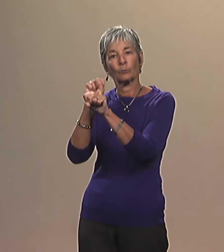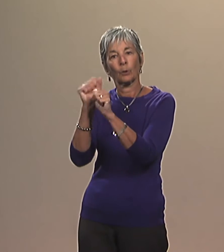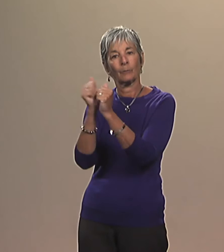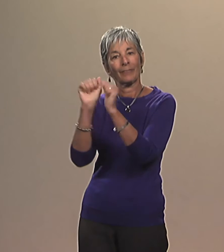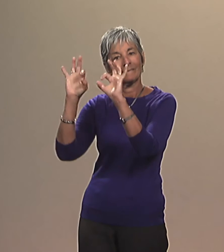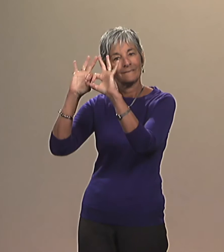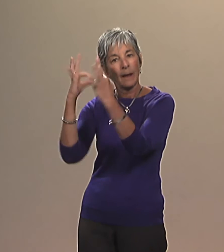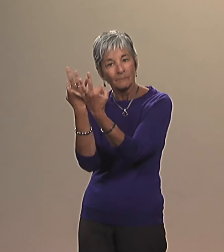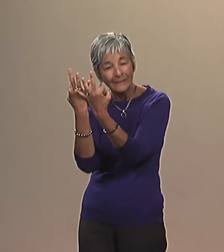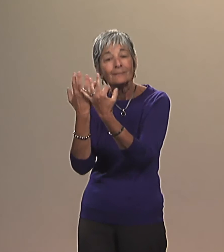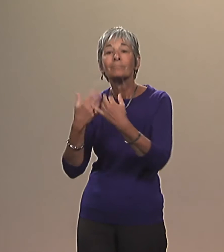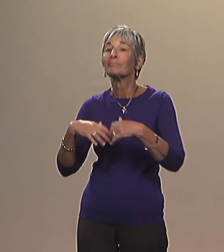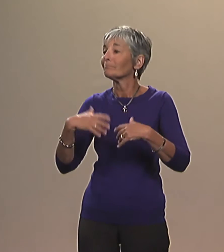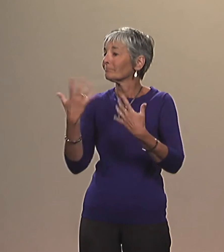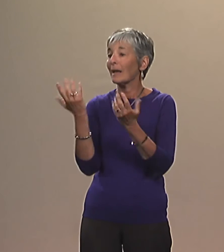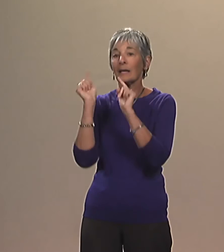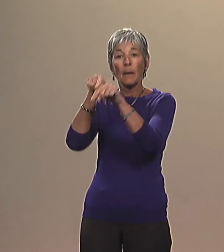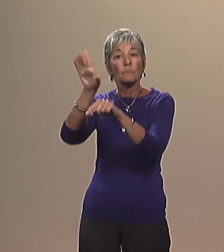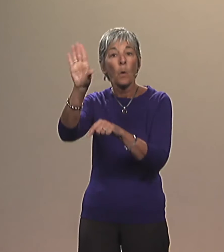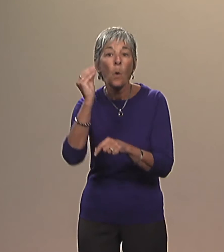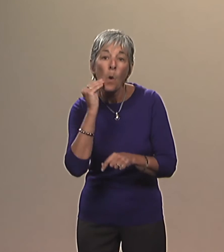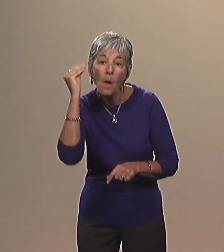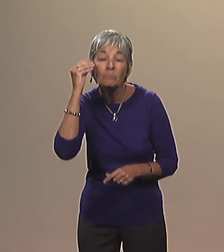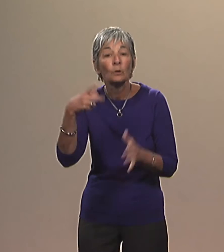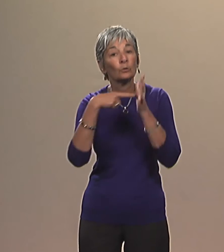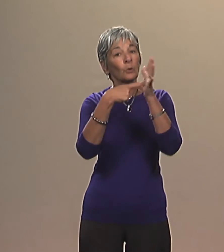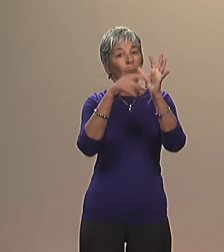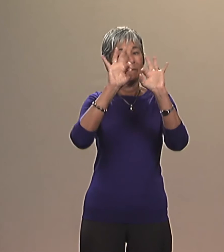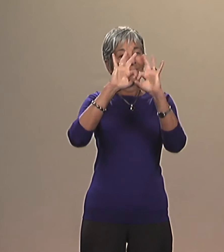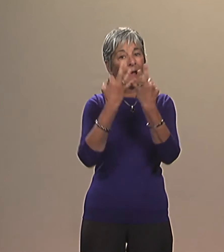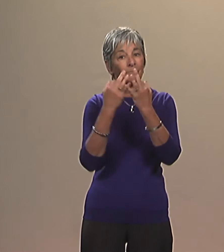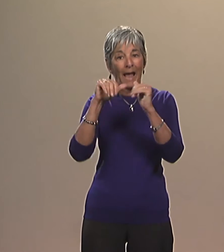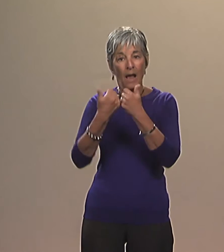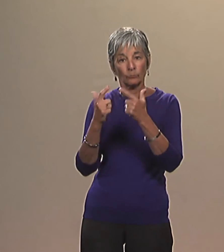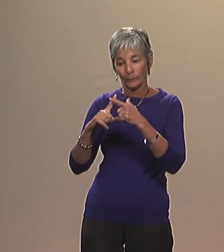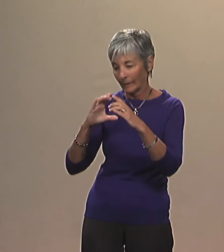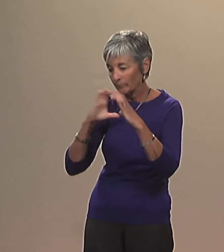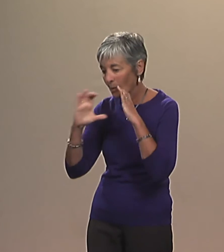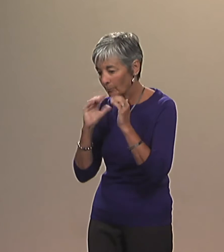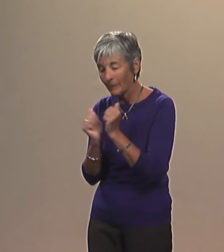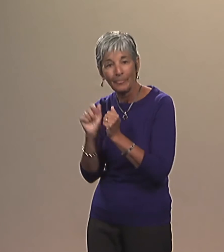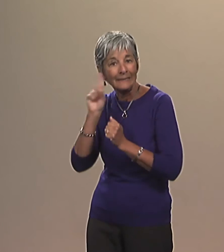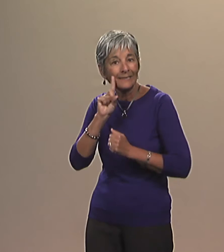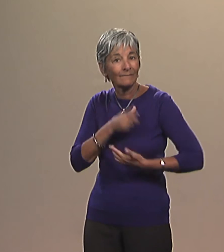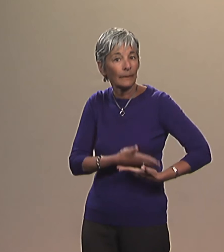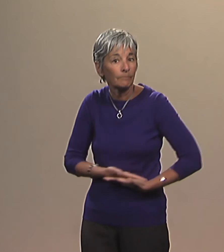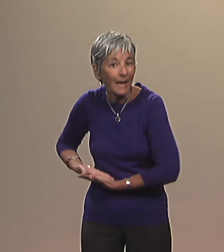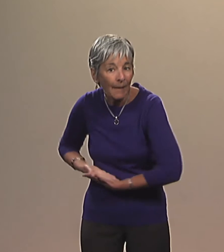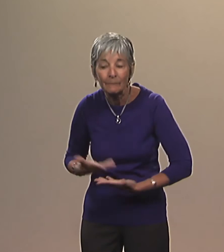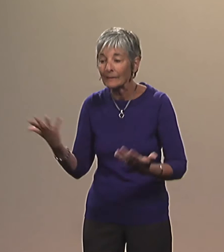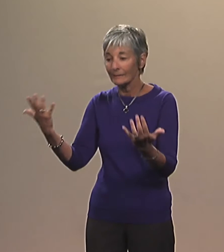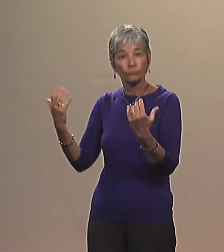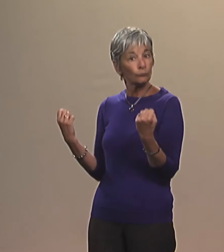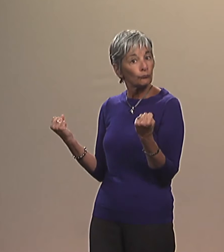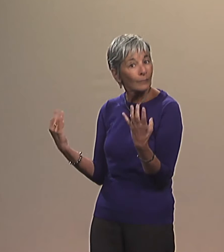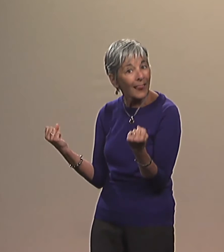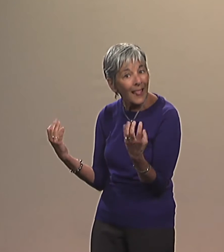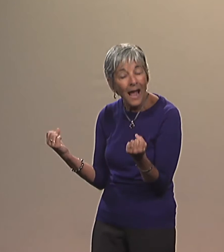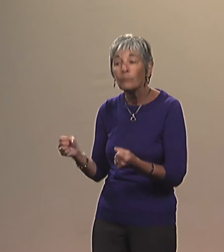with the families. The mentor goes to the home and shows the family how to communicate with the deaf baby. The mentor signs to the